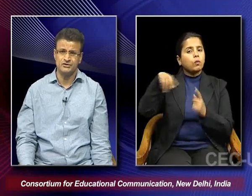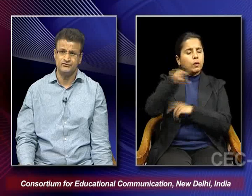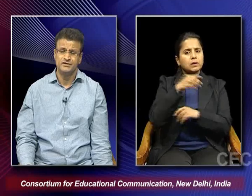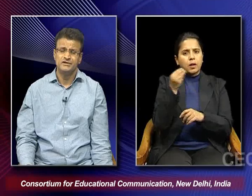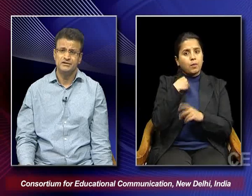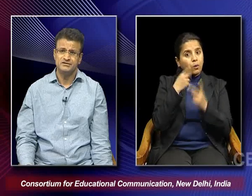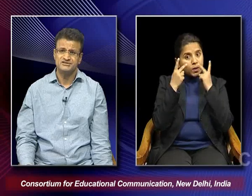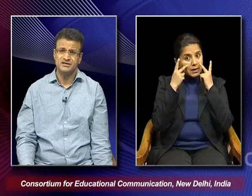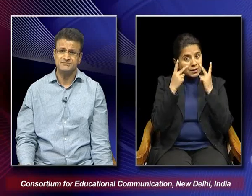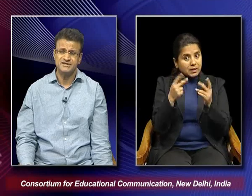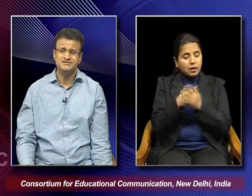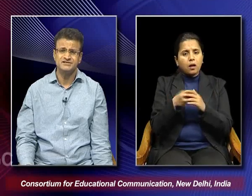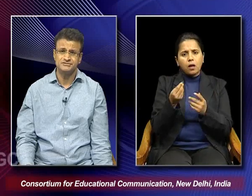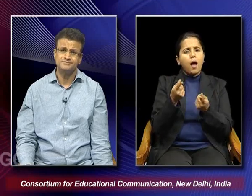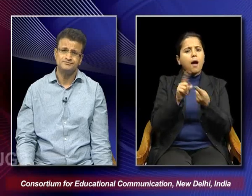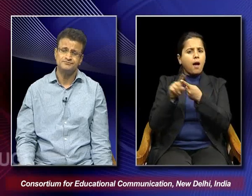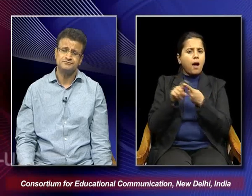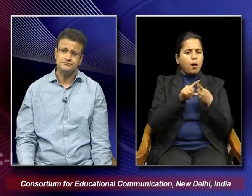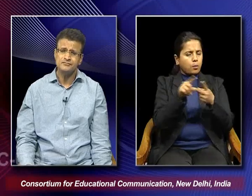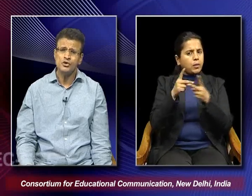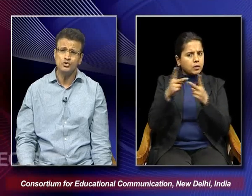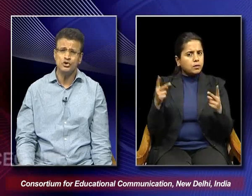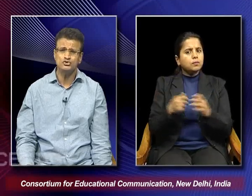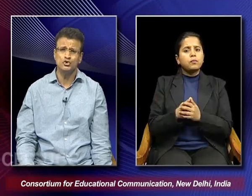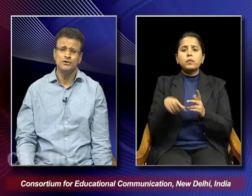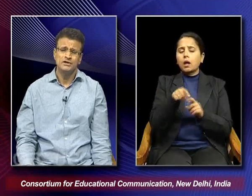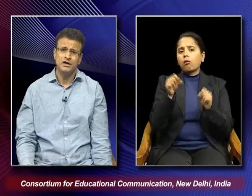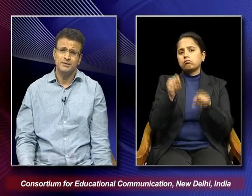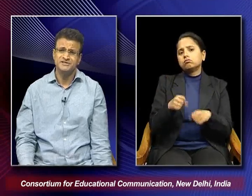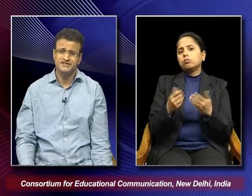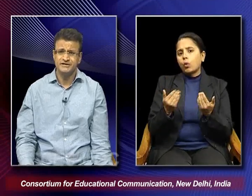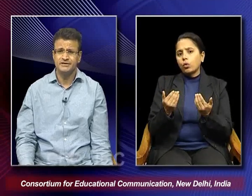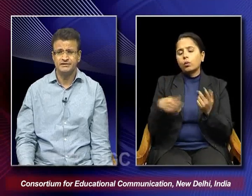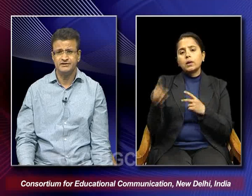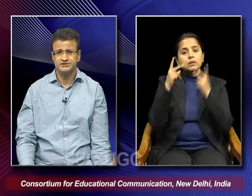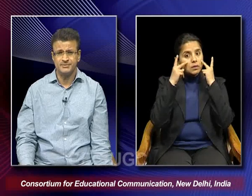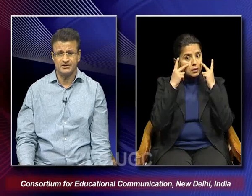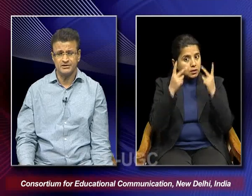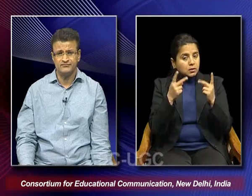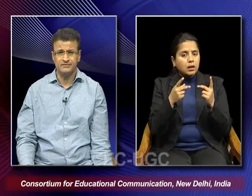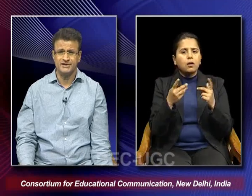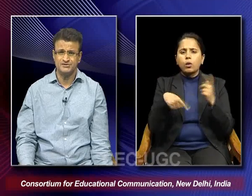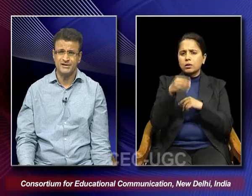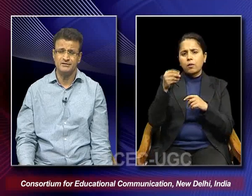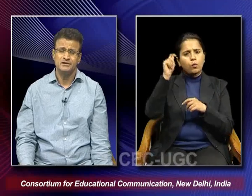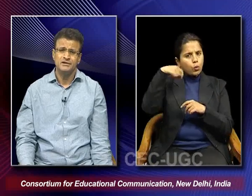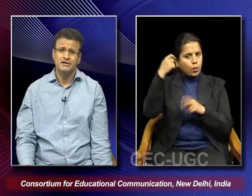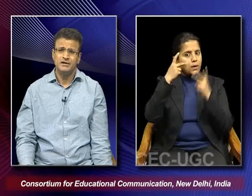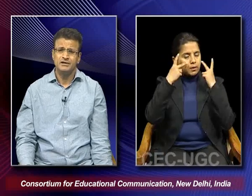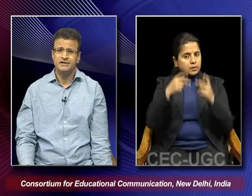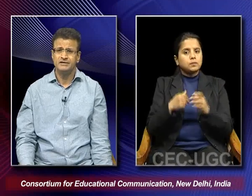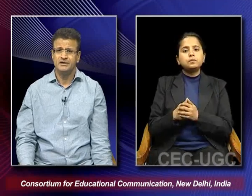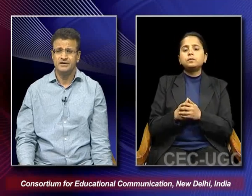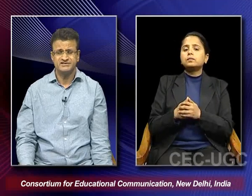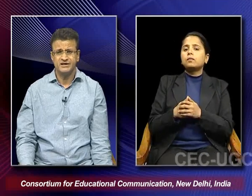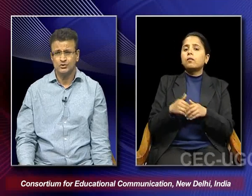kind of circumstances, could also be seen in this particular film as well.